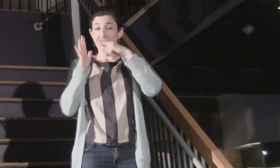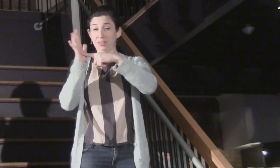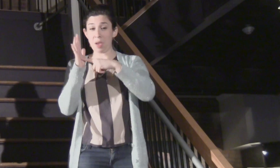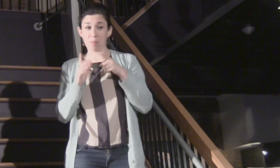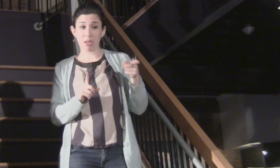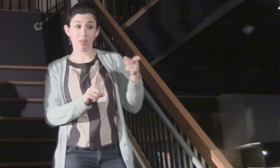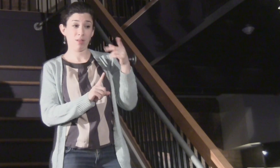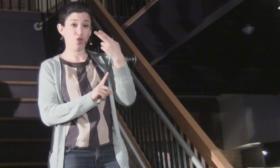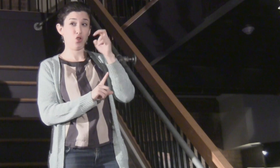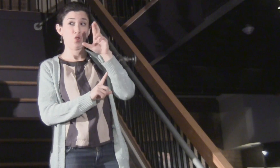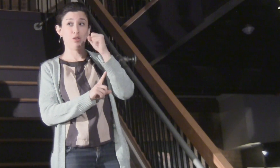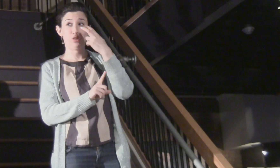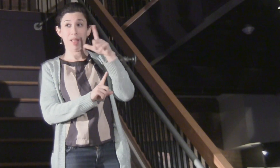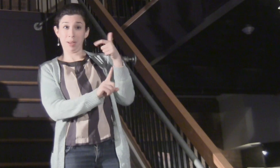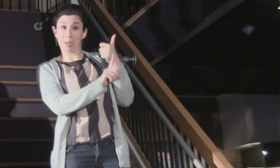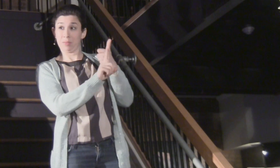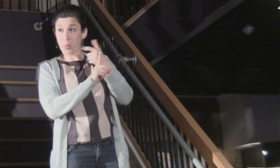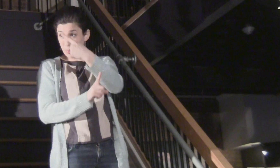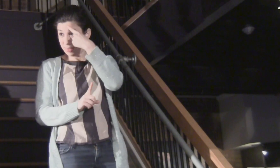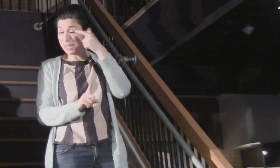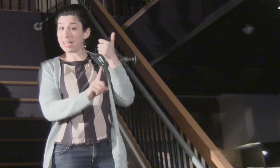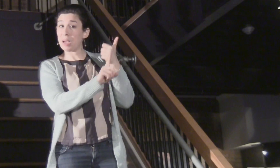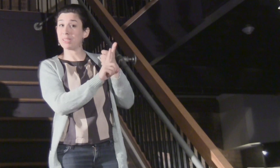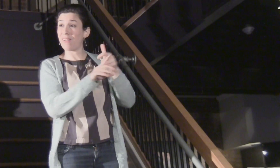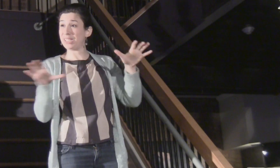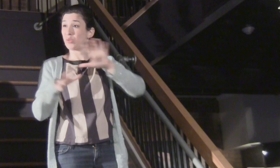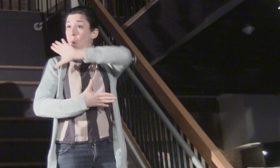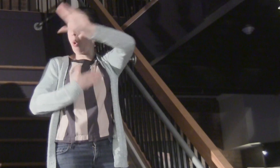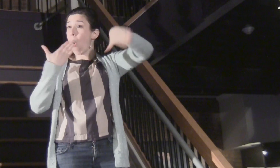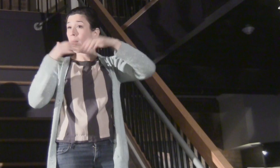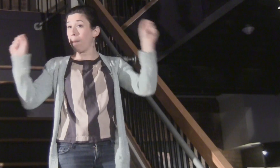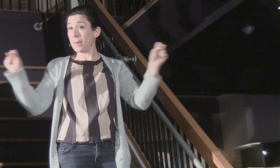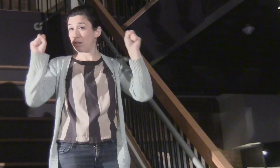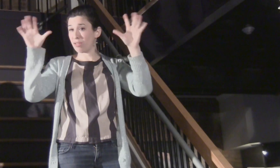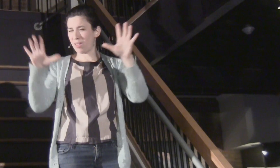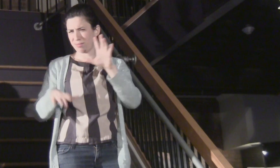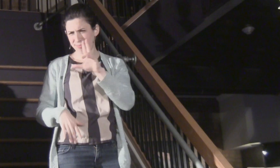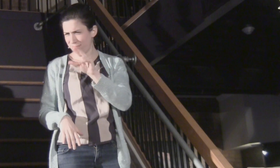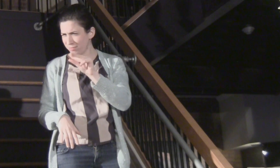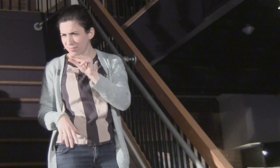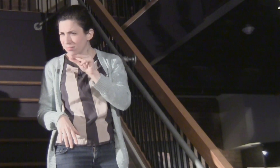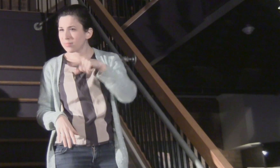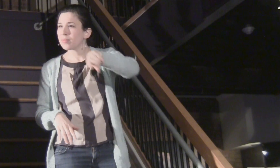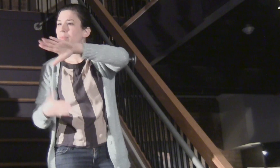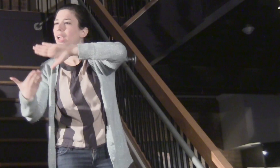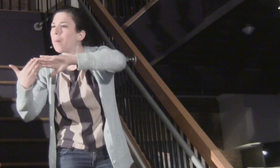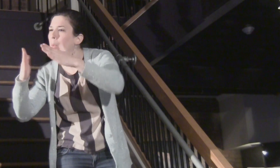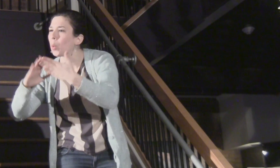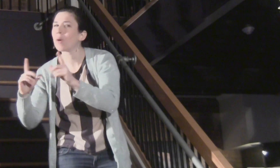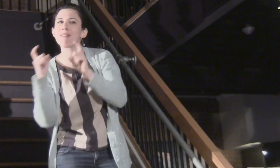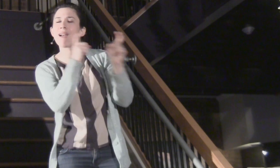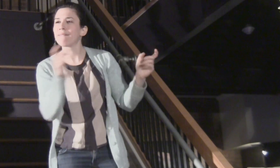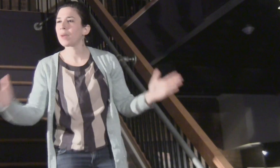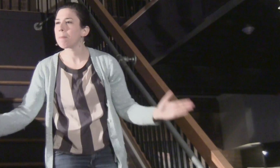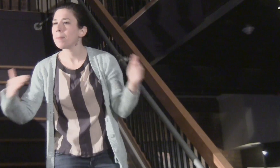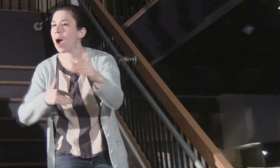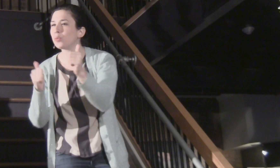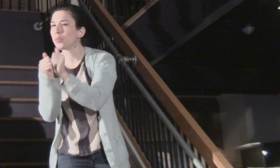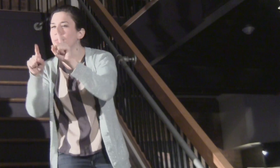Why? For example, Herschel himself did the whole magic? No. It was the community that